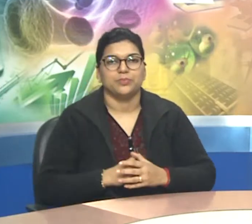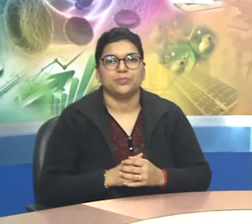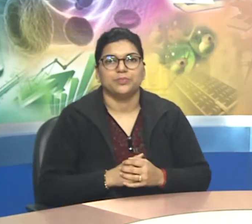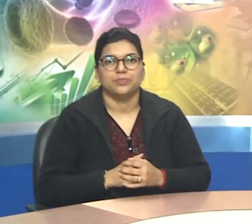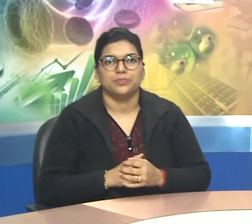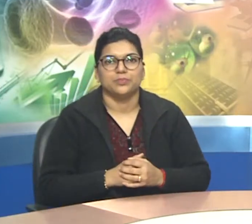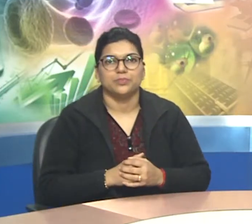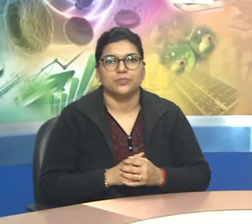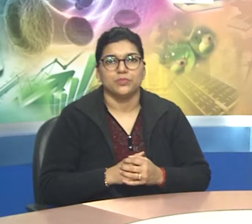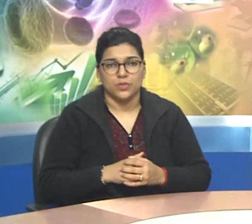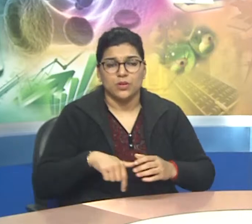English